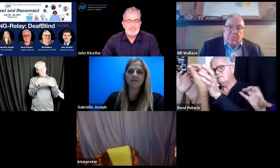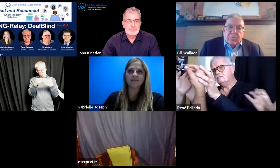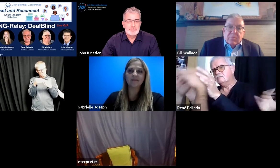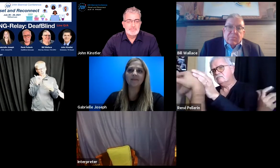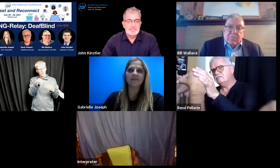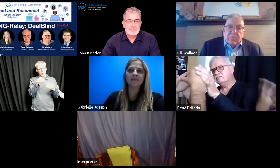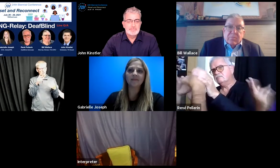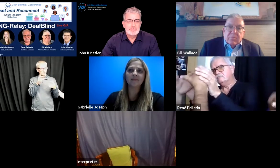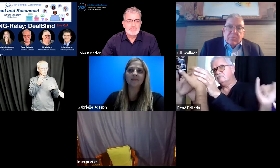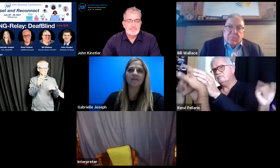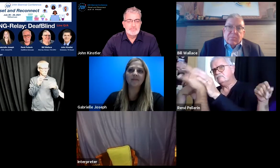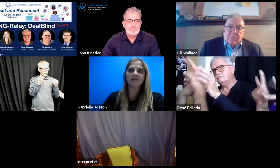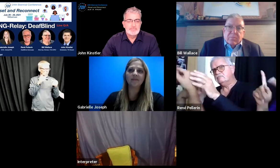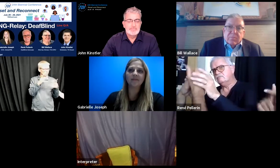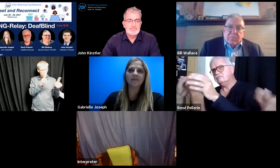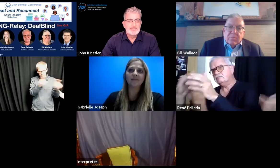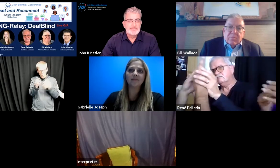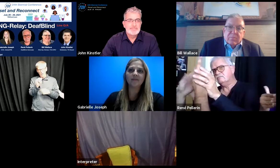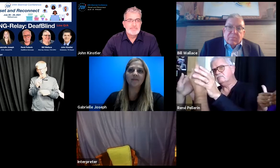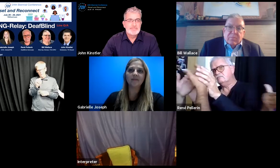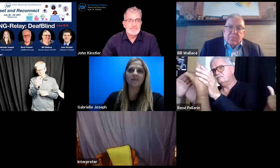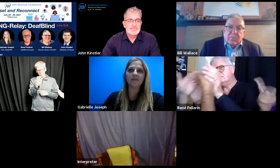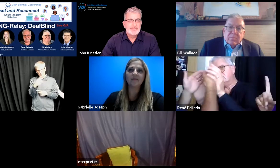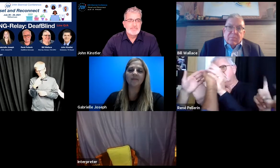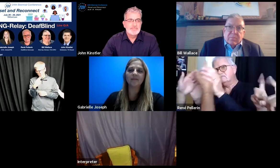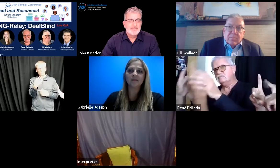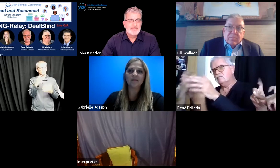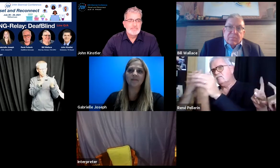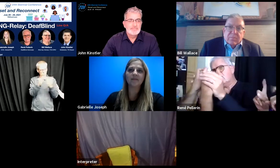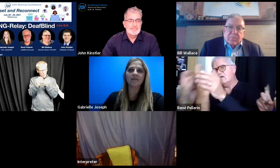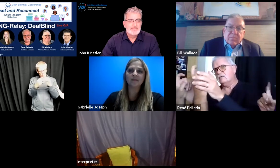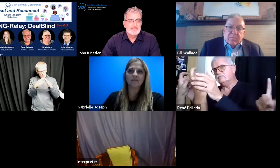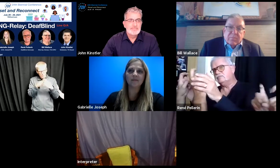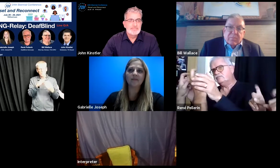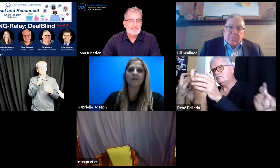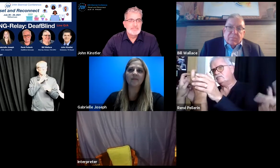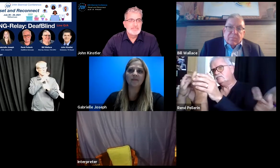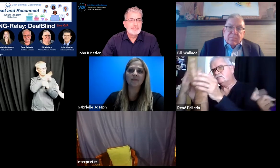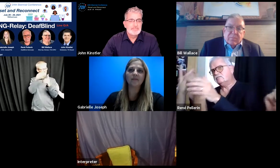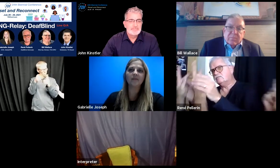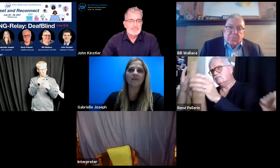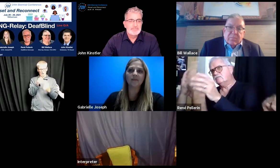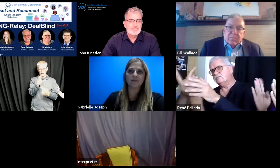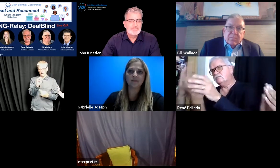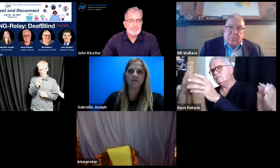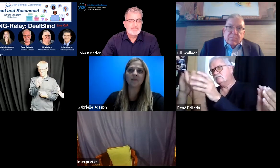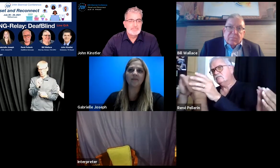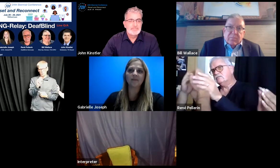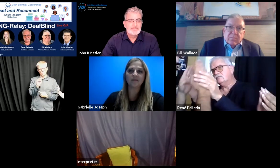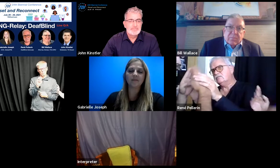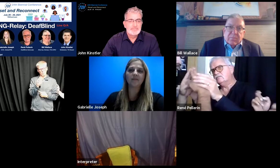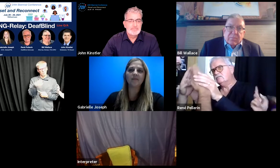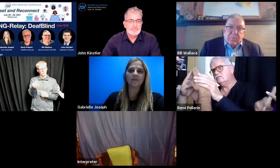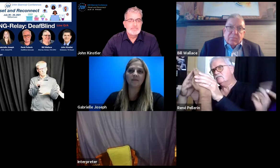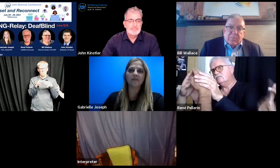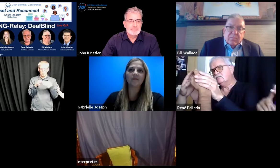that we have the opportunity to lead, ask questions, outreach, reach out to the